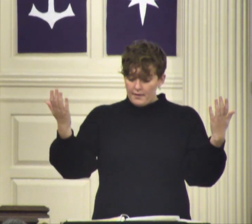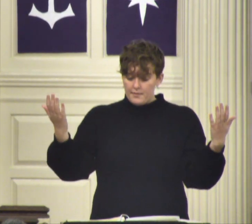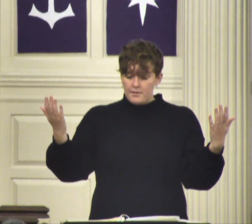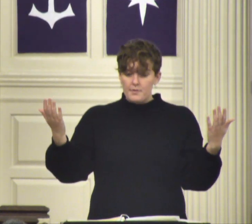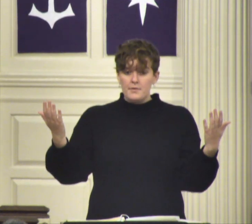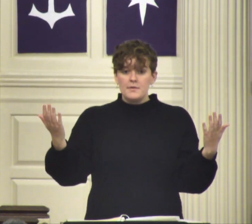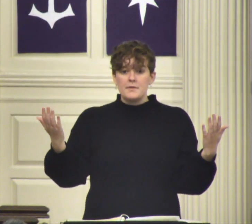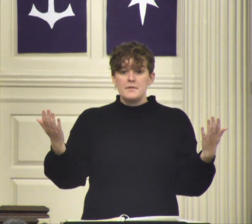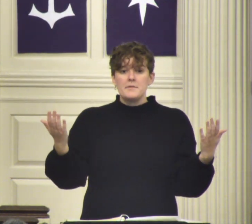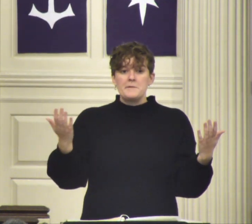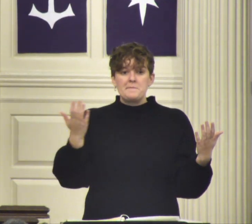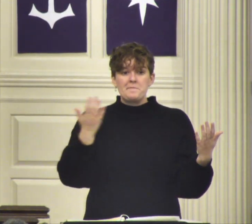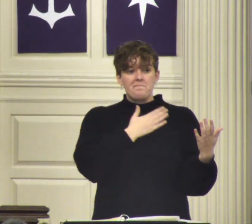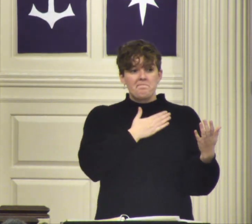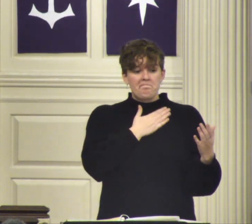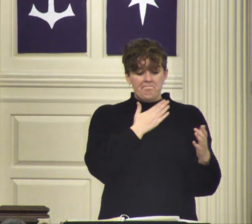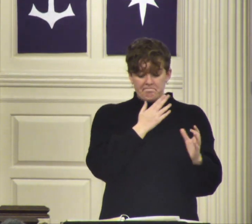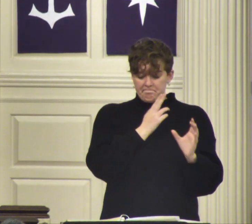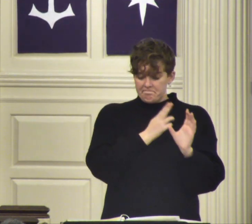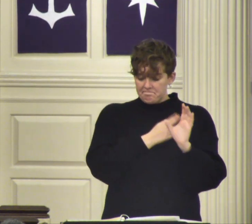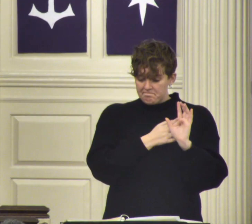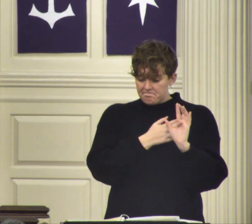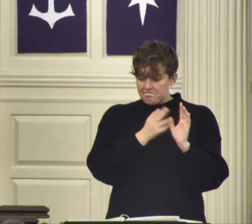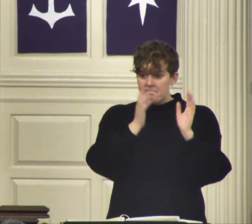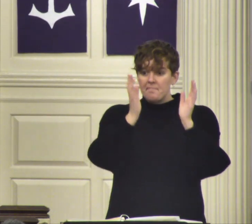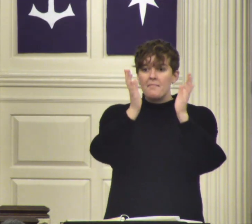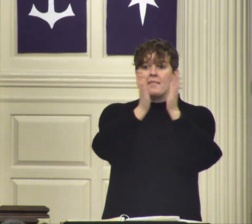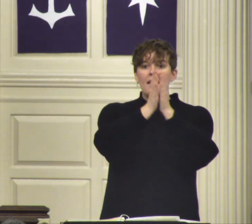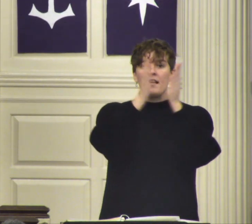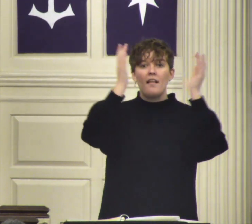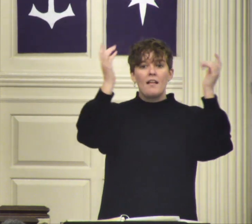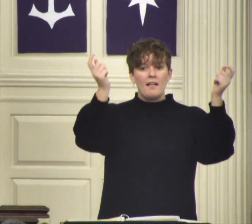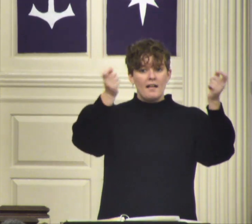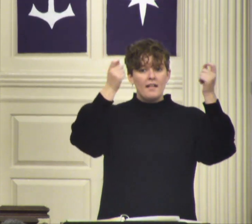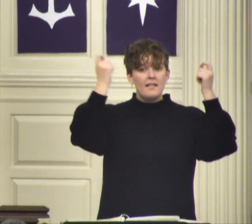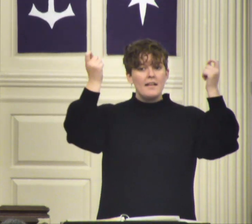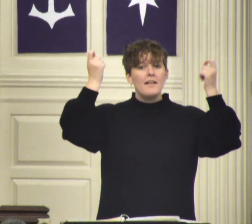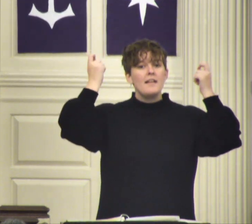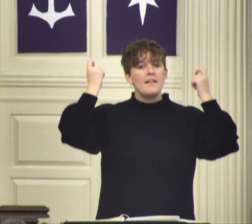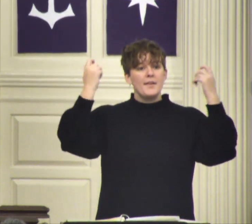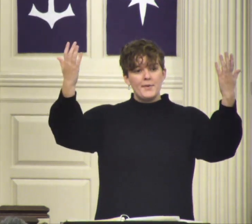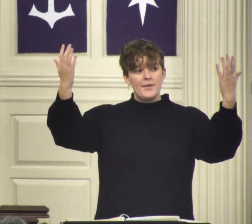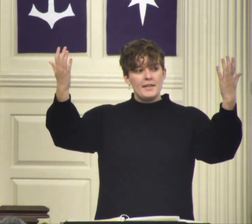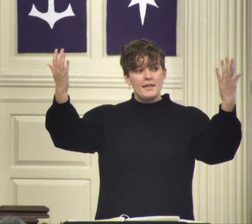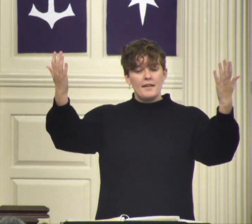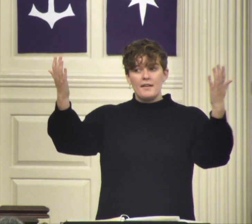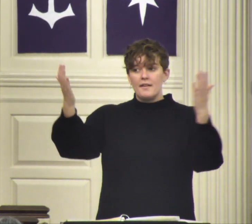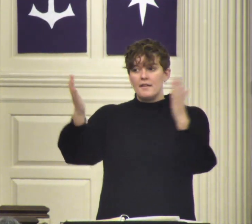Alleluia, Alleluia, Alleluia.